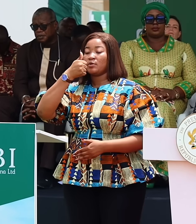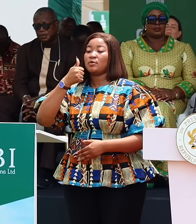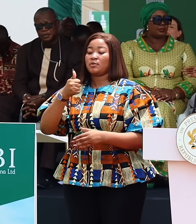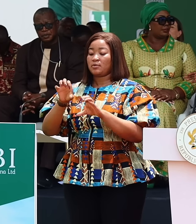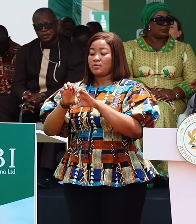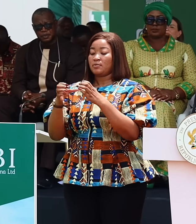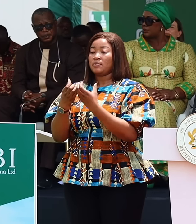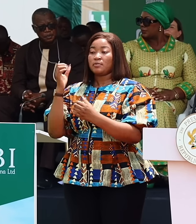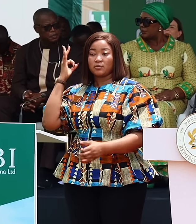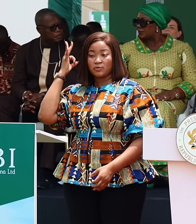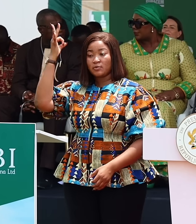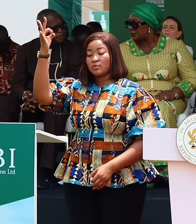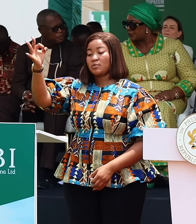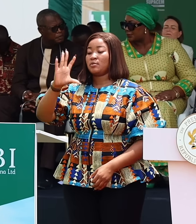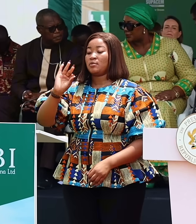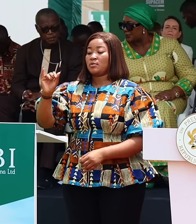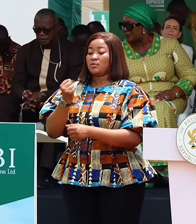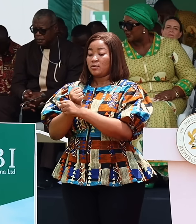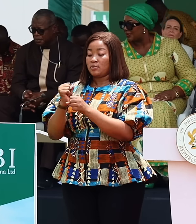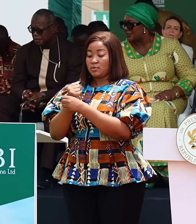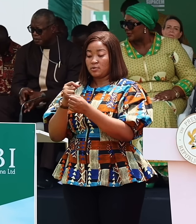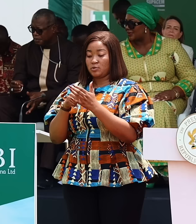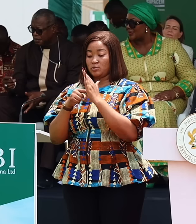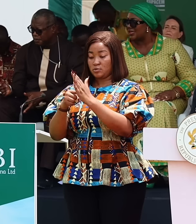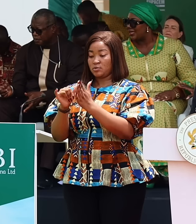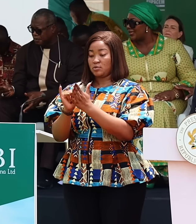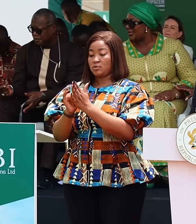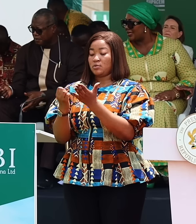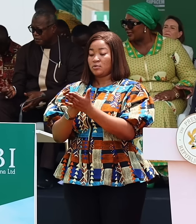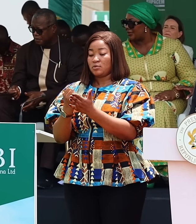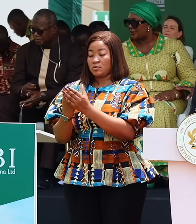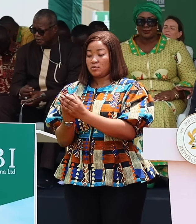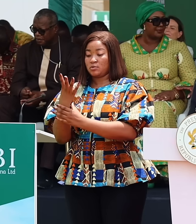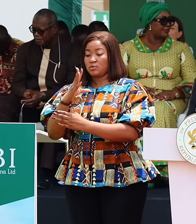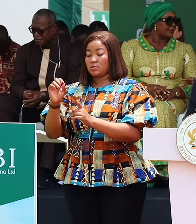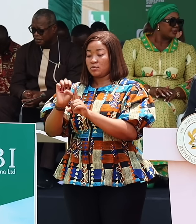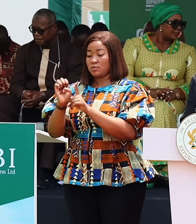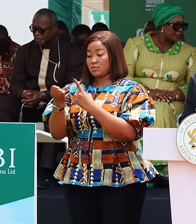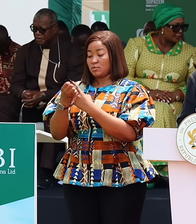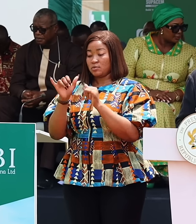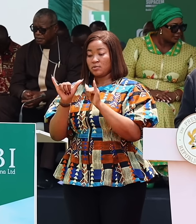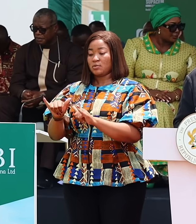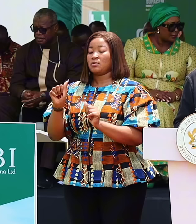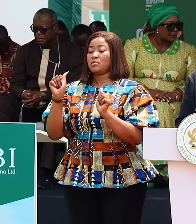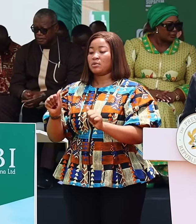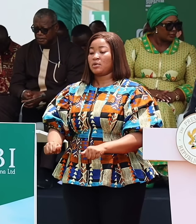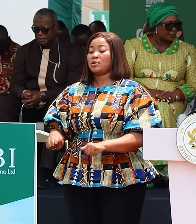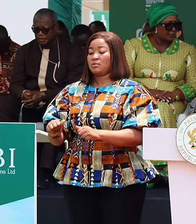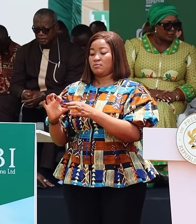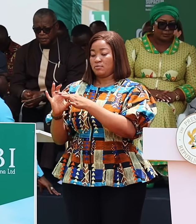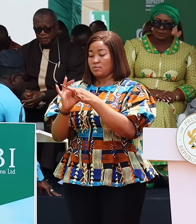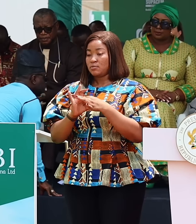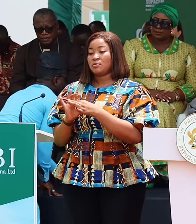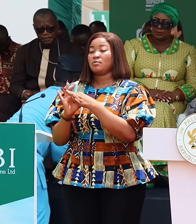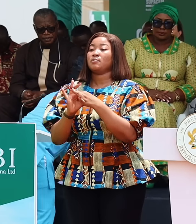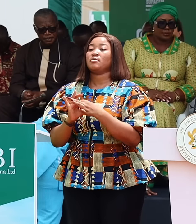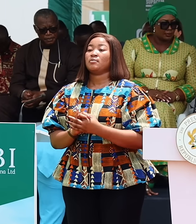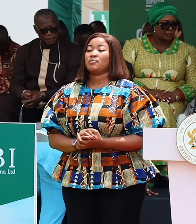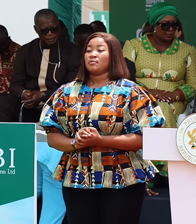future. Your investment demonstrates that economic growth and environmental sustainability can coexist